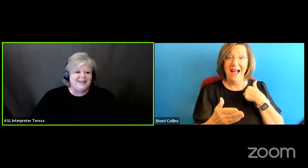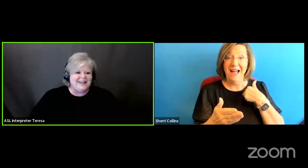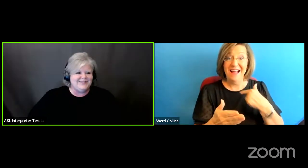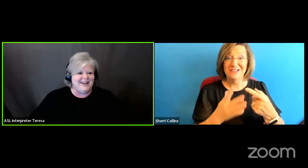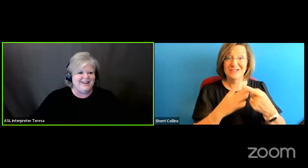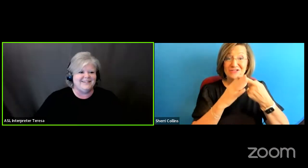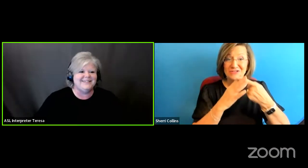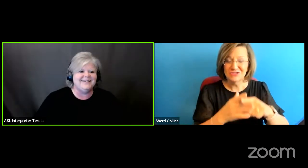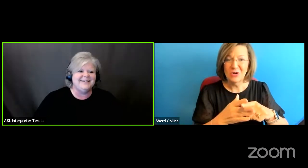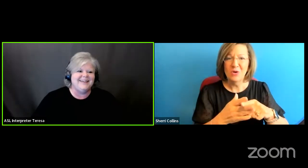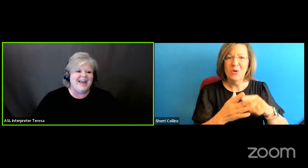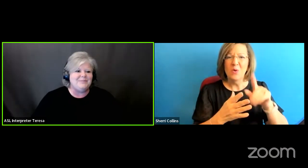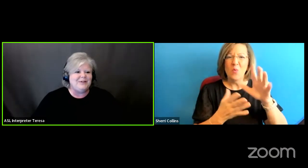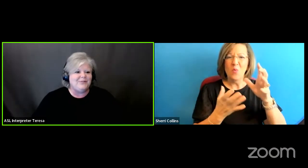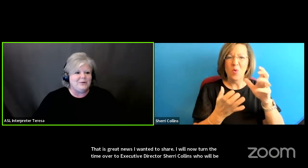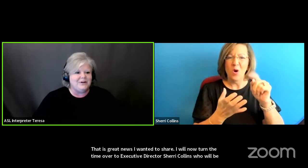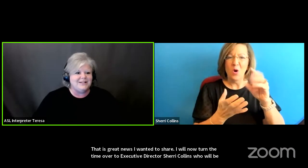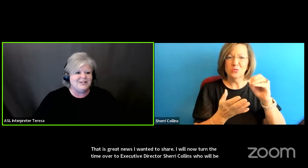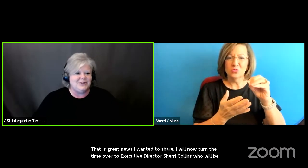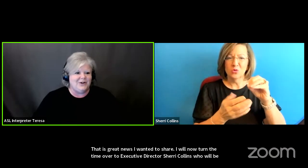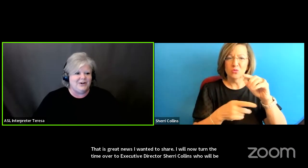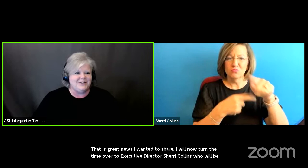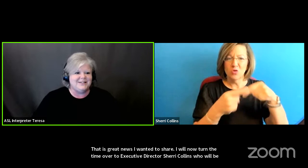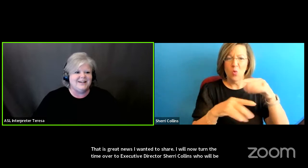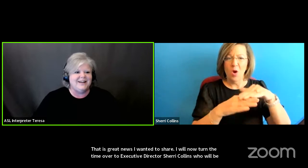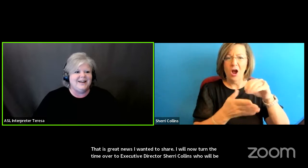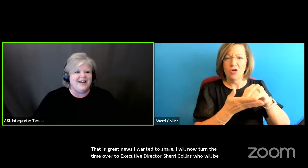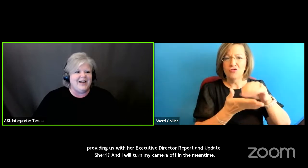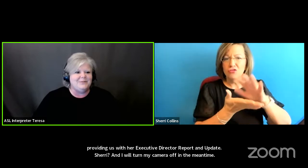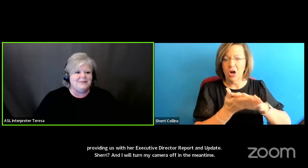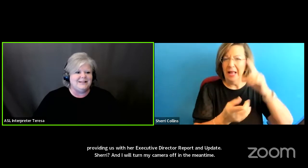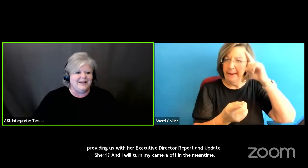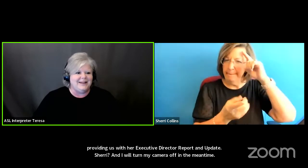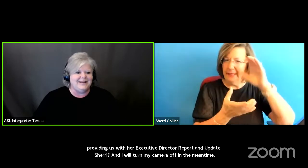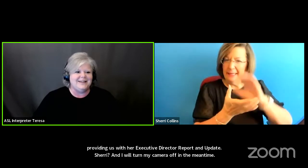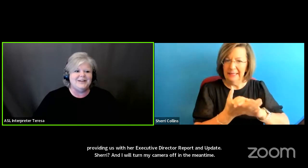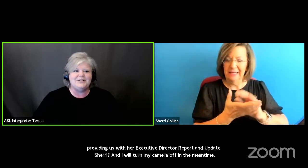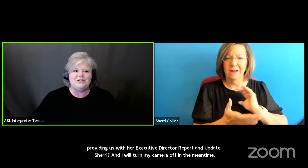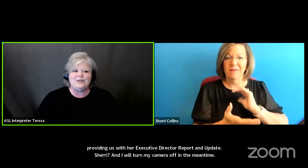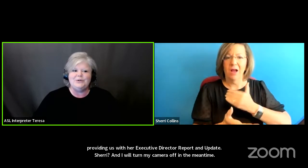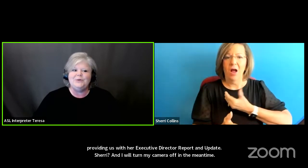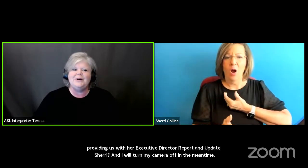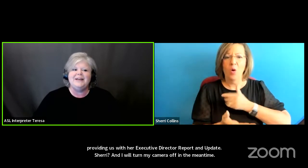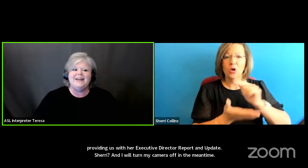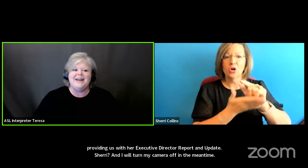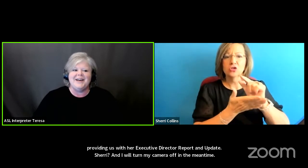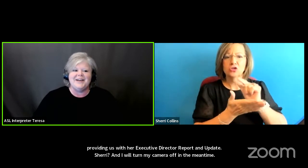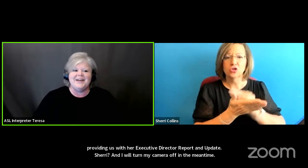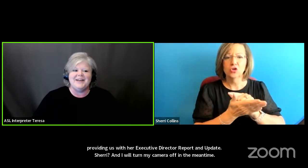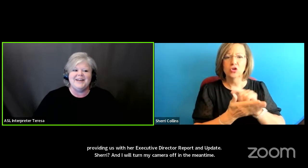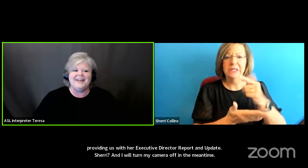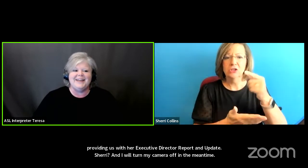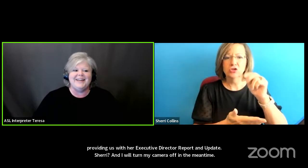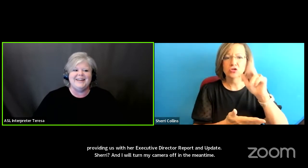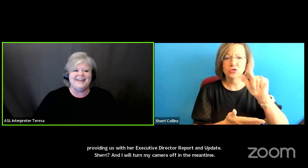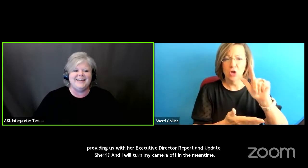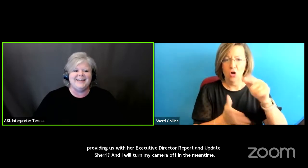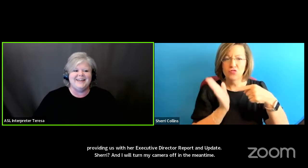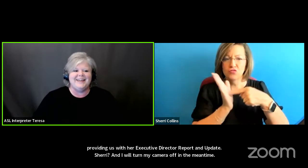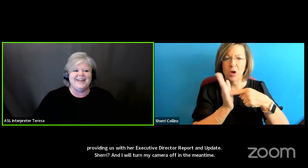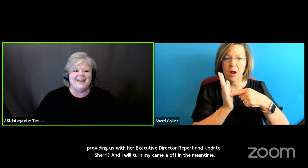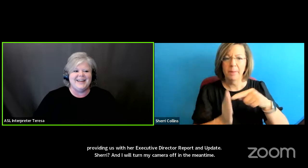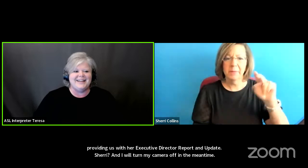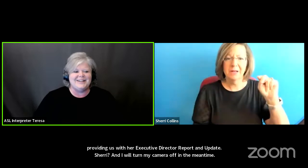Well, good evening. And before I start, I would like to